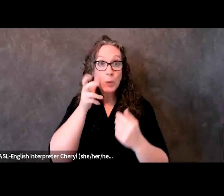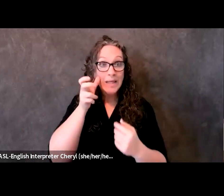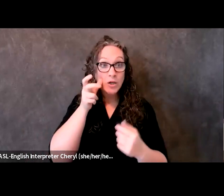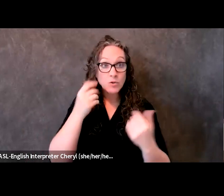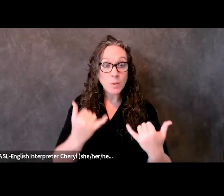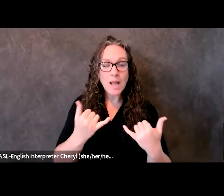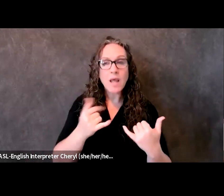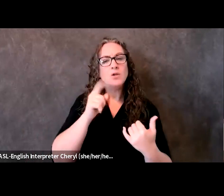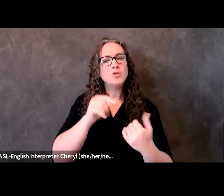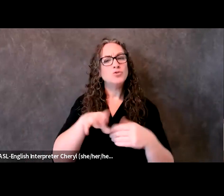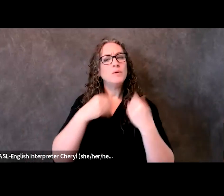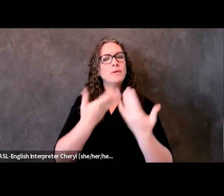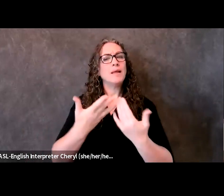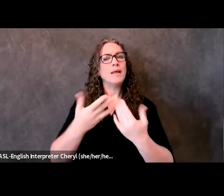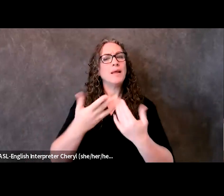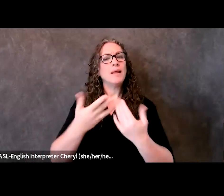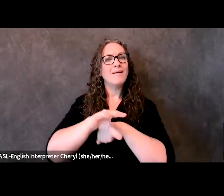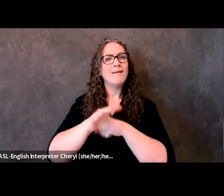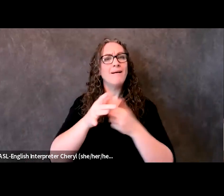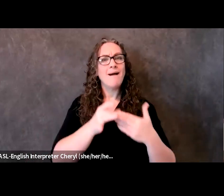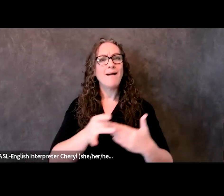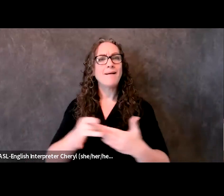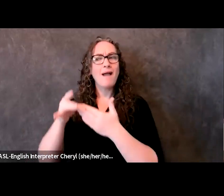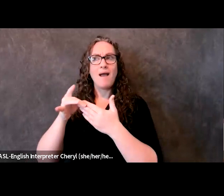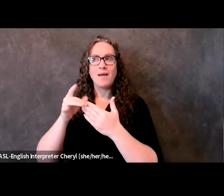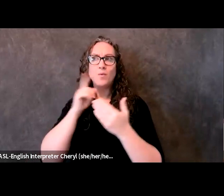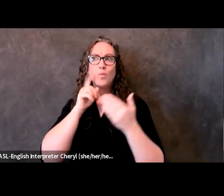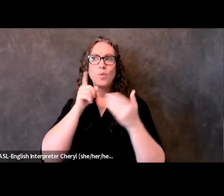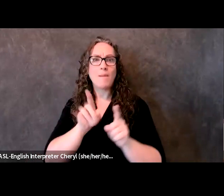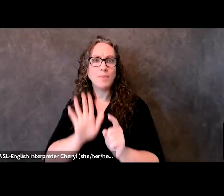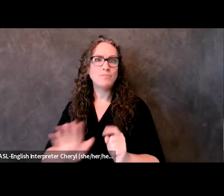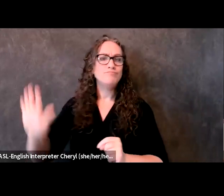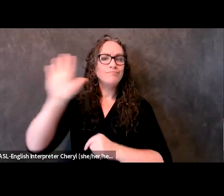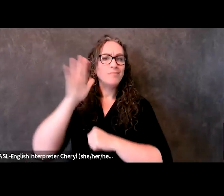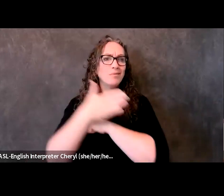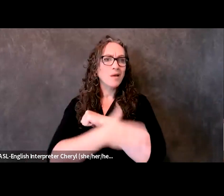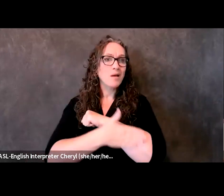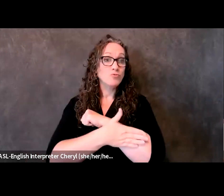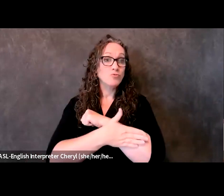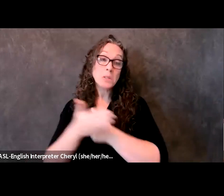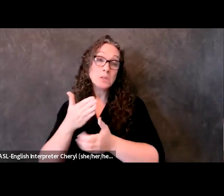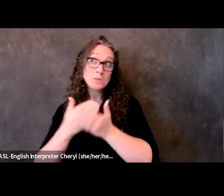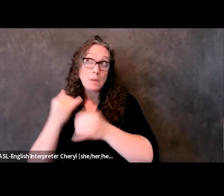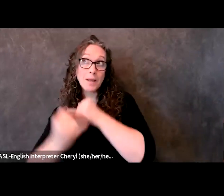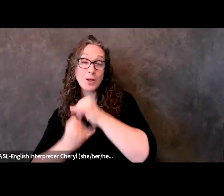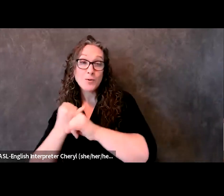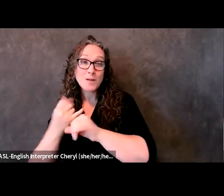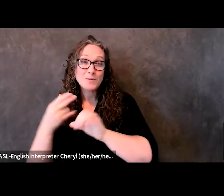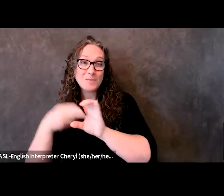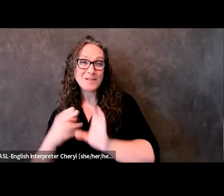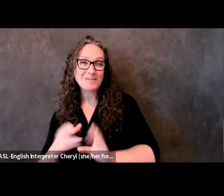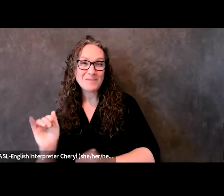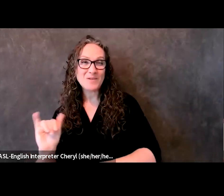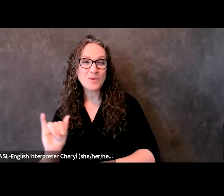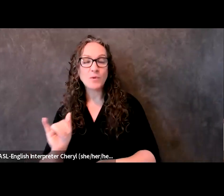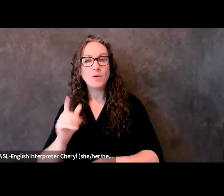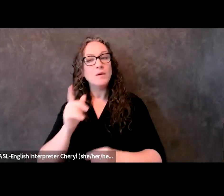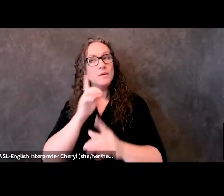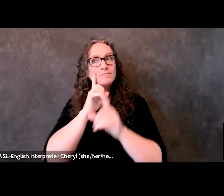jurisdictions throughout the country, and we've got some international participants as well, to advance the mission of